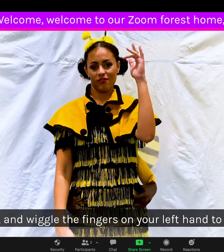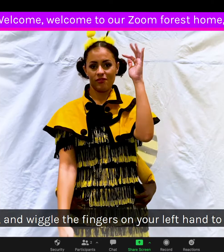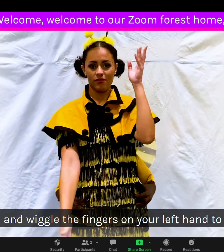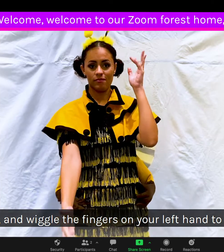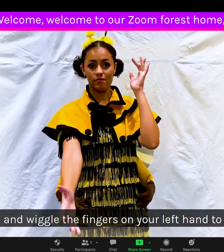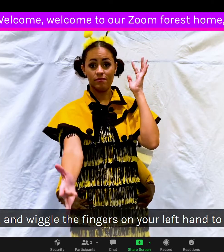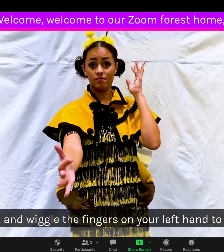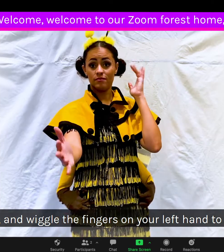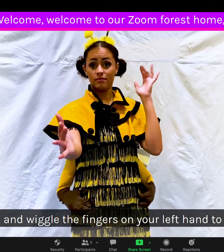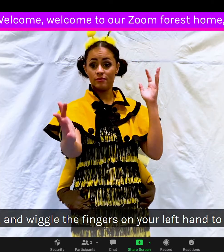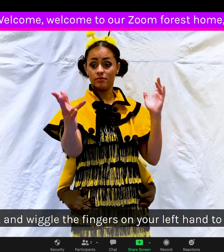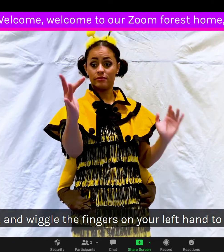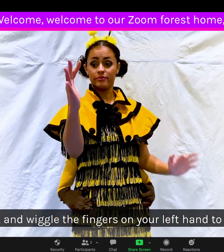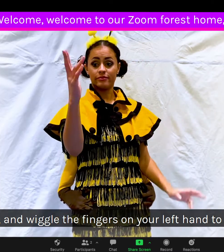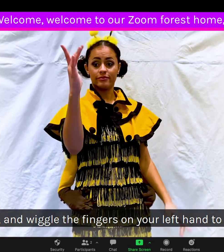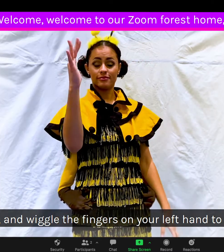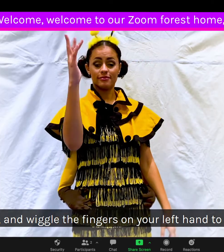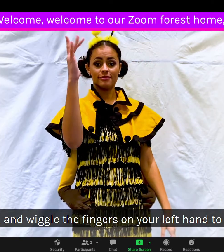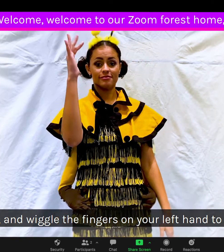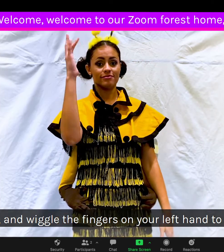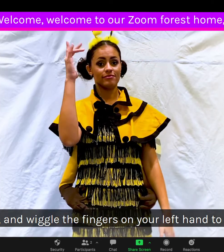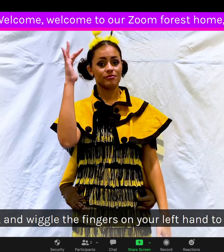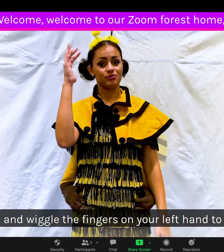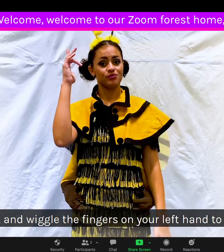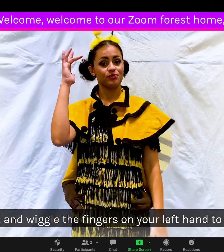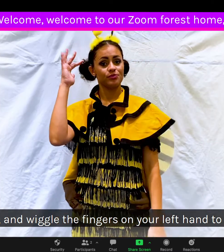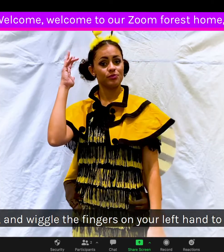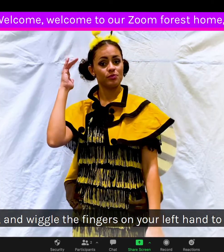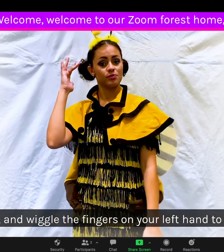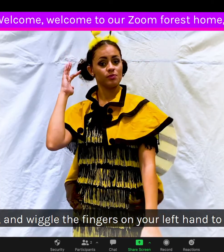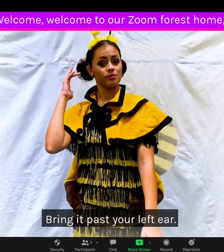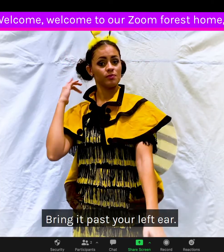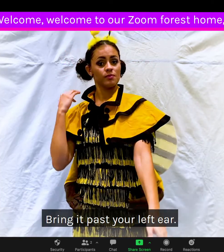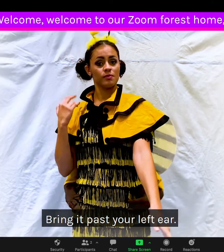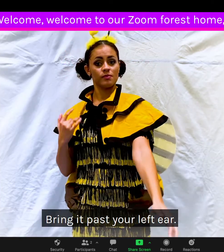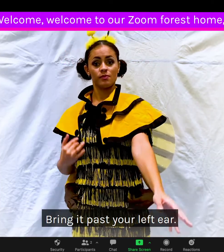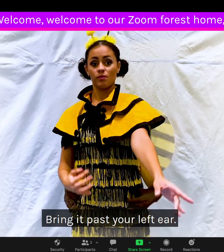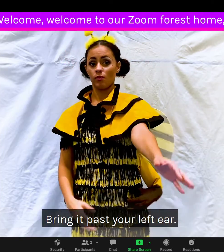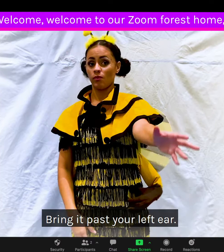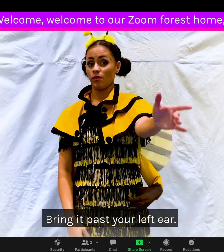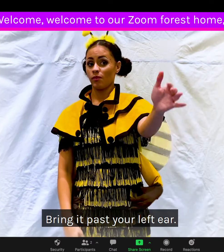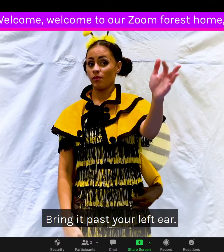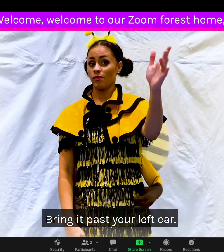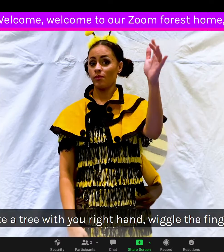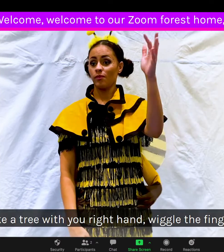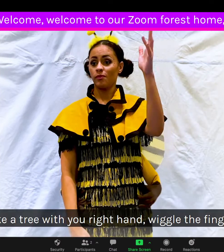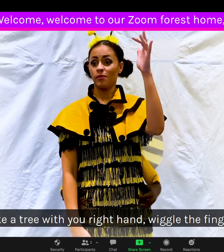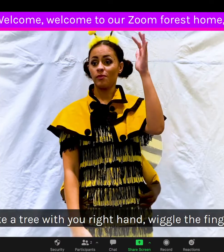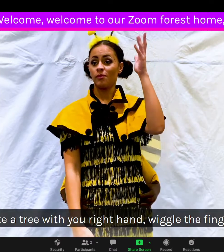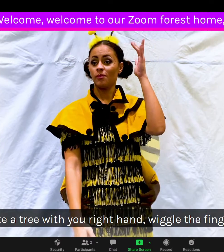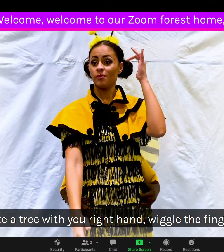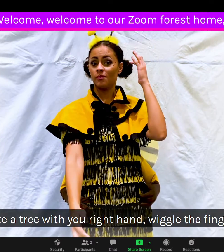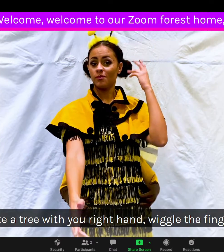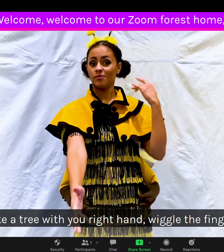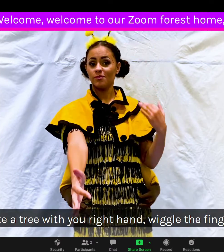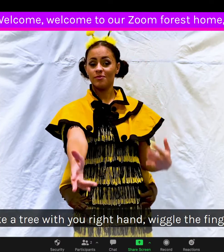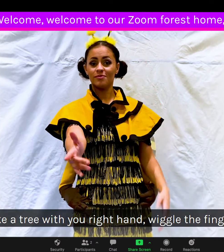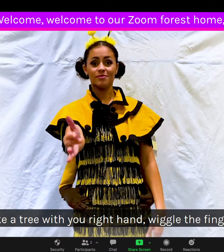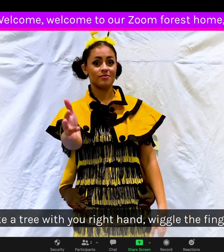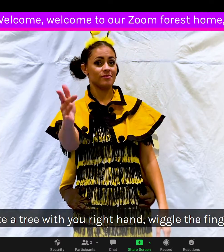and wiggle the fingers on your left hand to become a tree. Bring it past your left ear. Make a tree with your right hand, wiggle